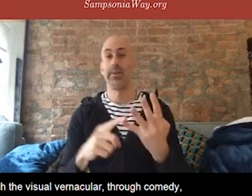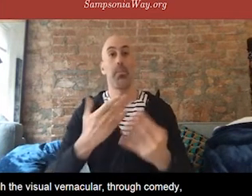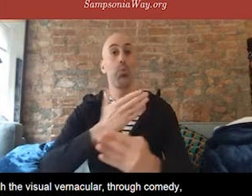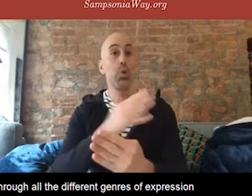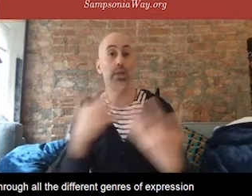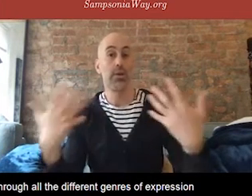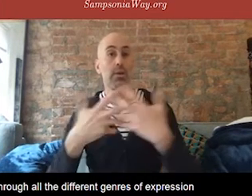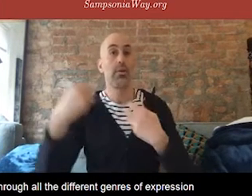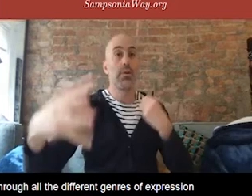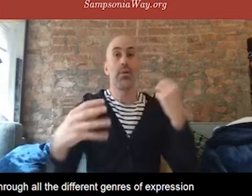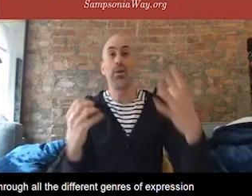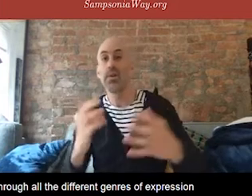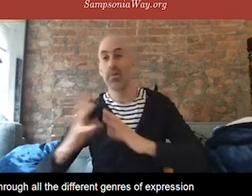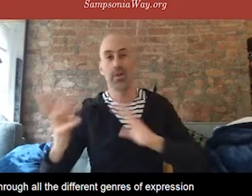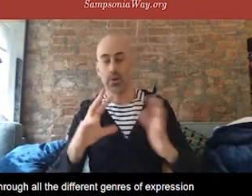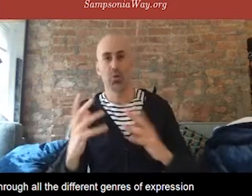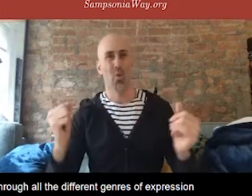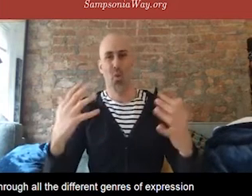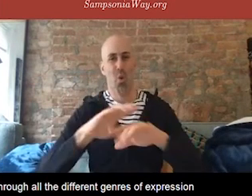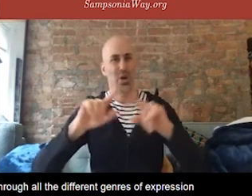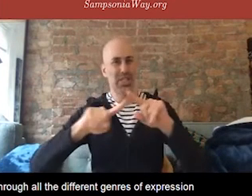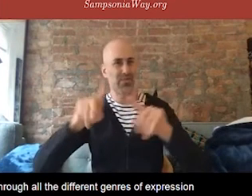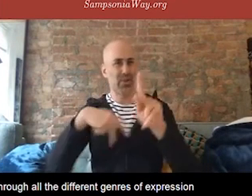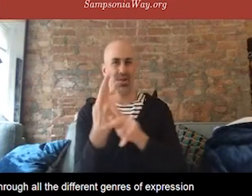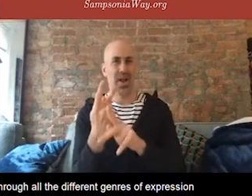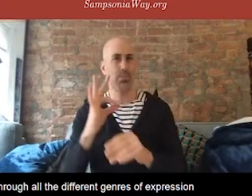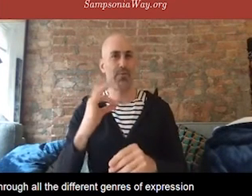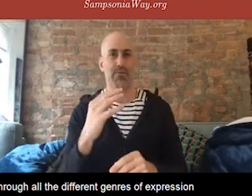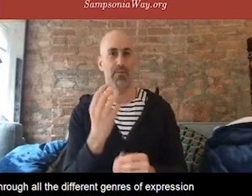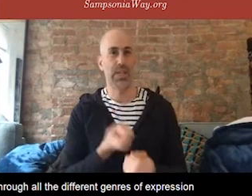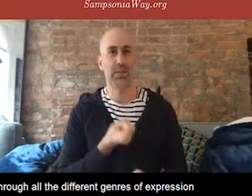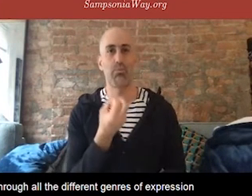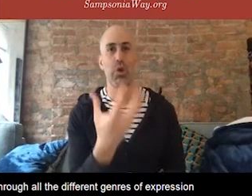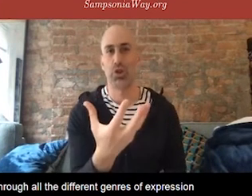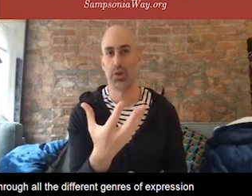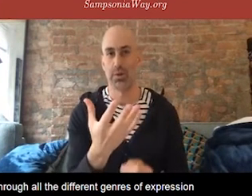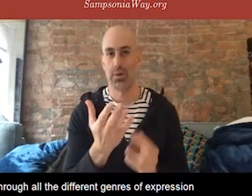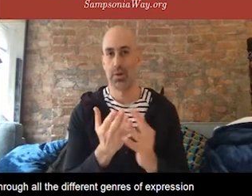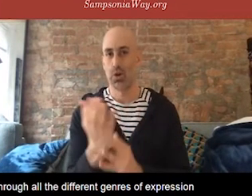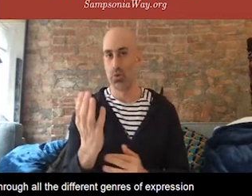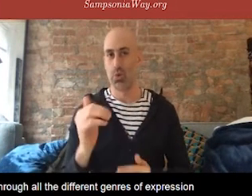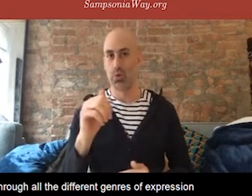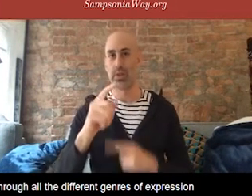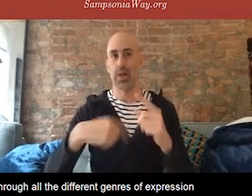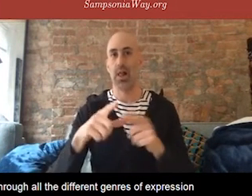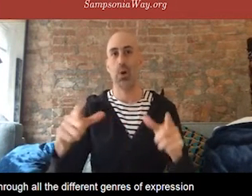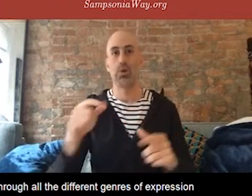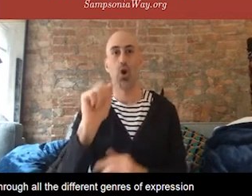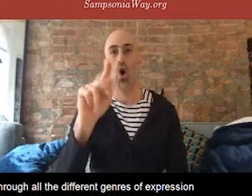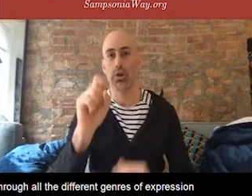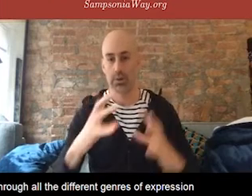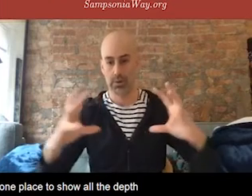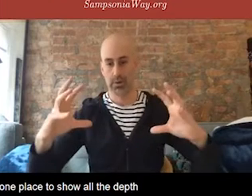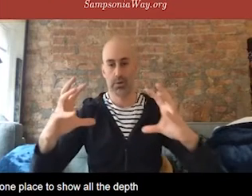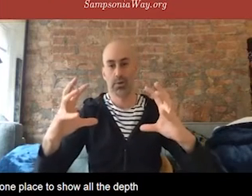through comedy, music, or synchronizing with music. And we work through all the different genres